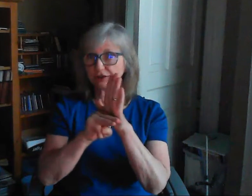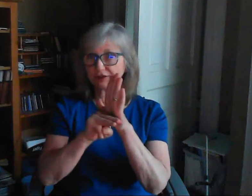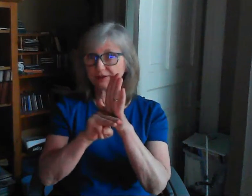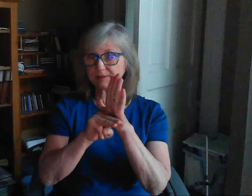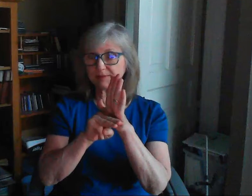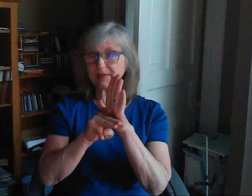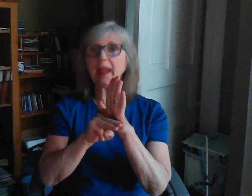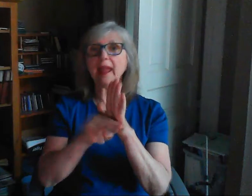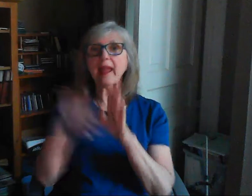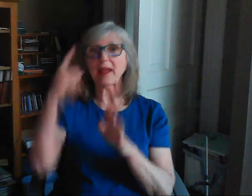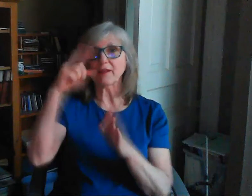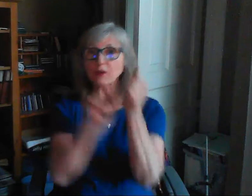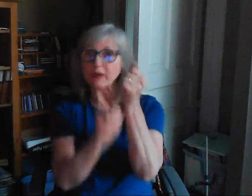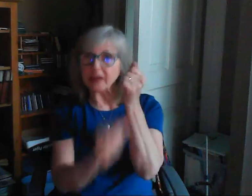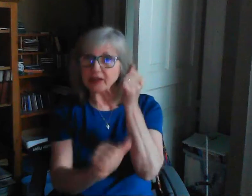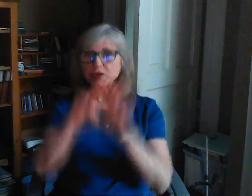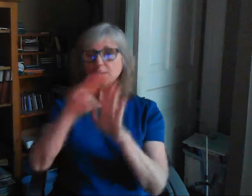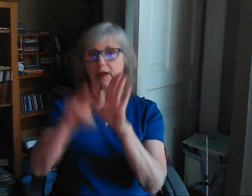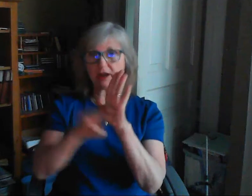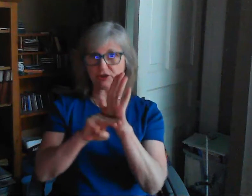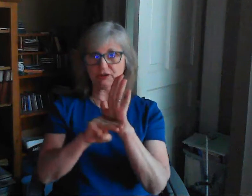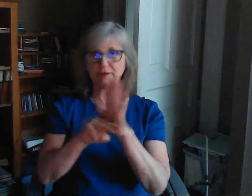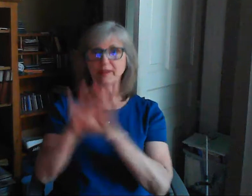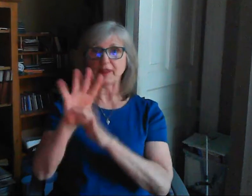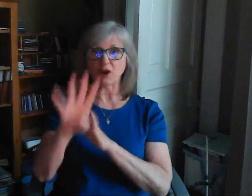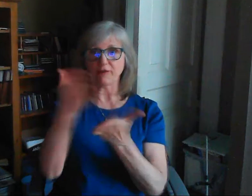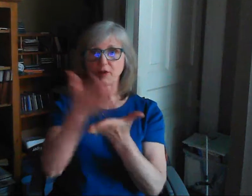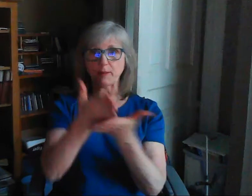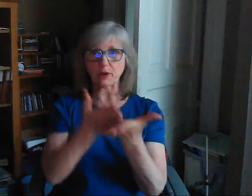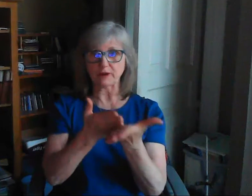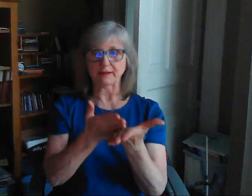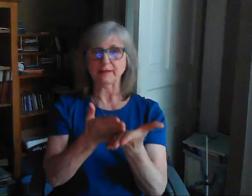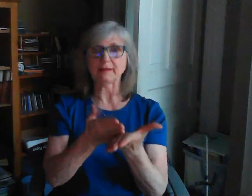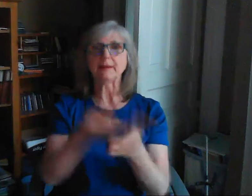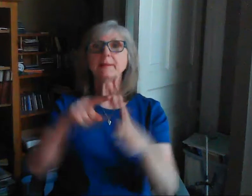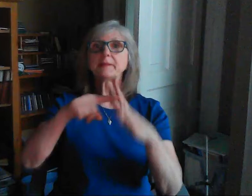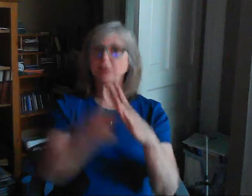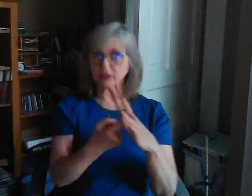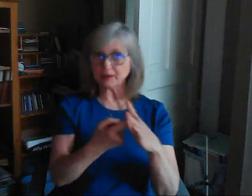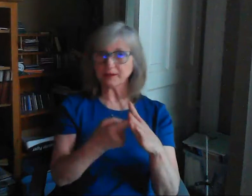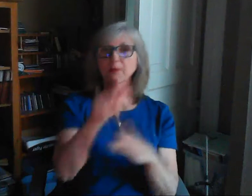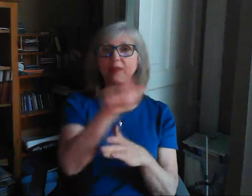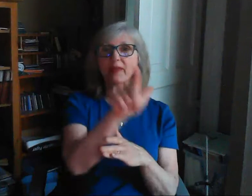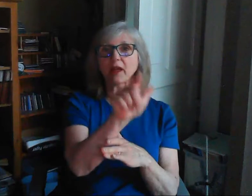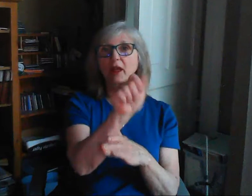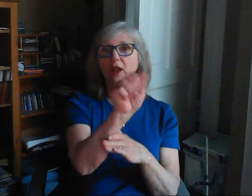modules, and for each module there are 4 parts. Starts with